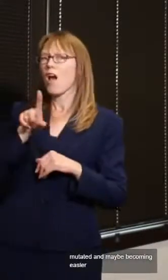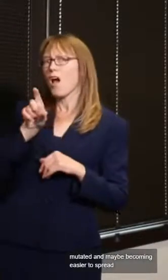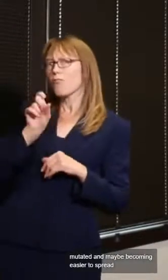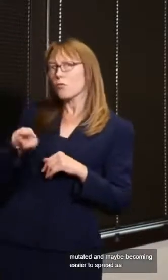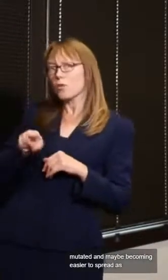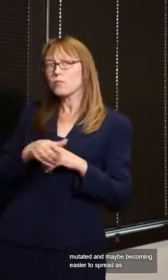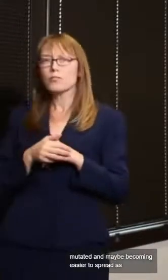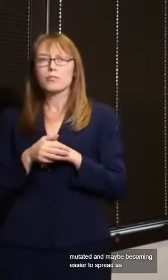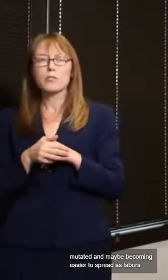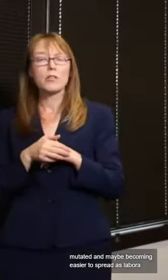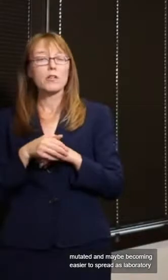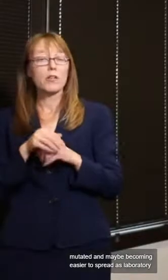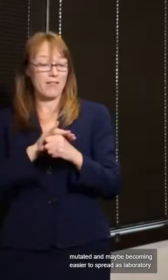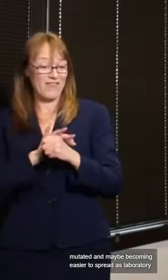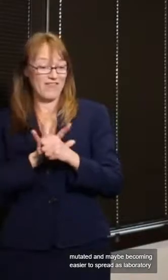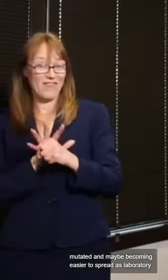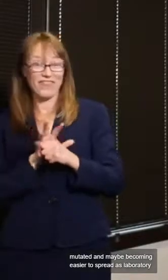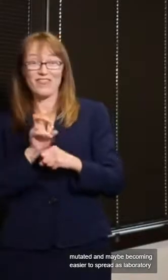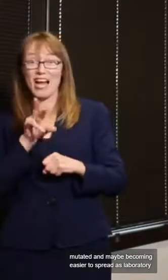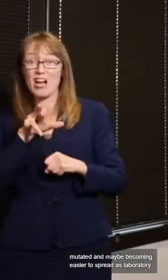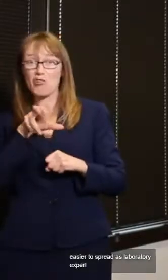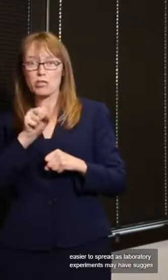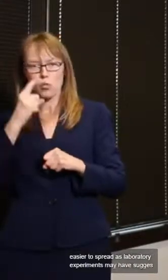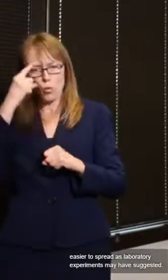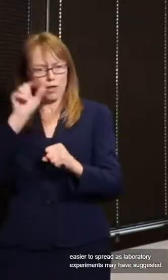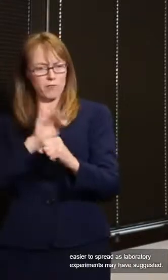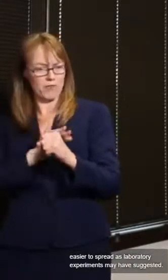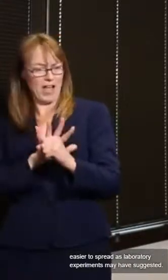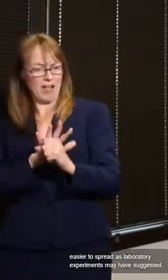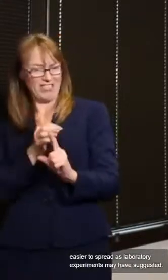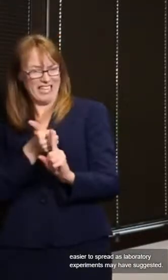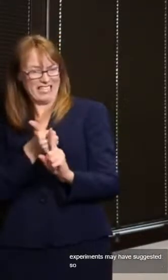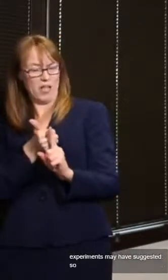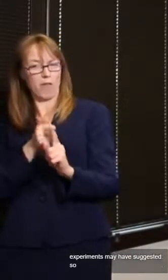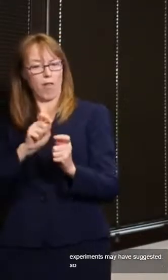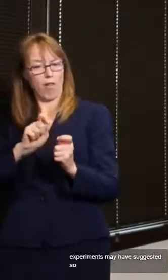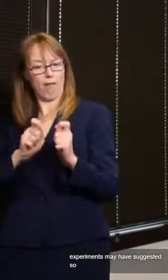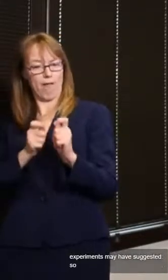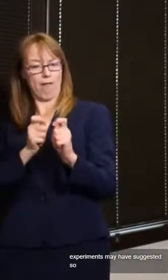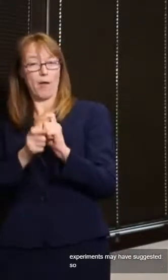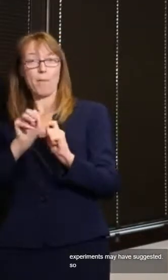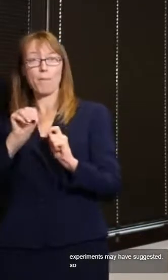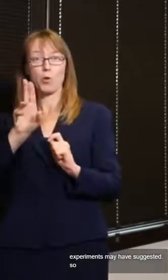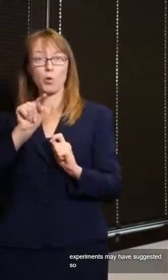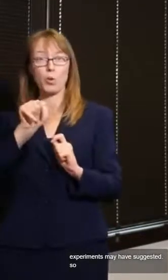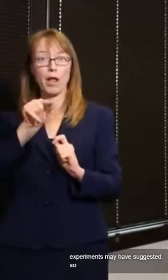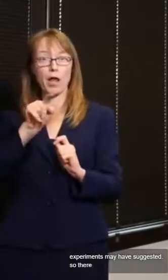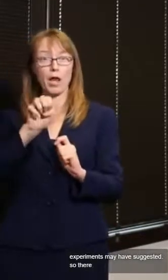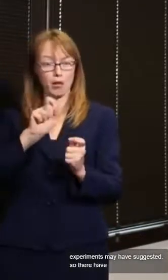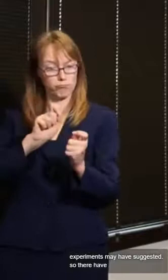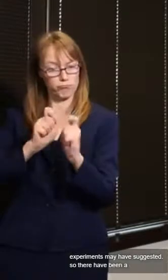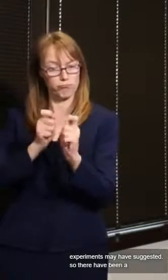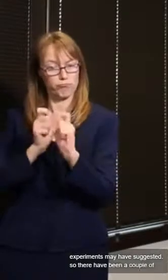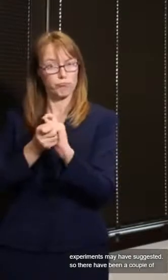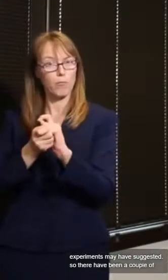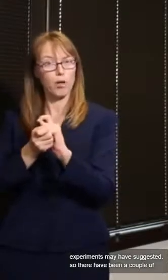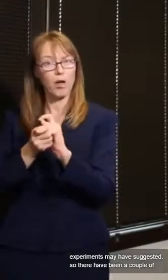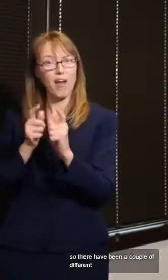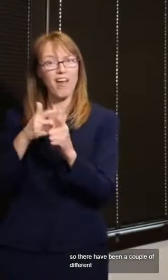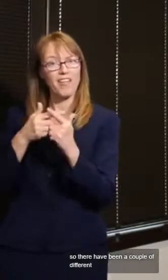spread as laboratory experiments may have suggested? So there have been a couple of